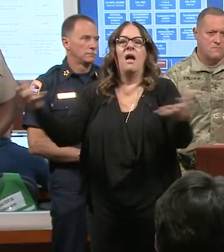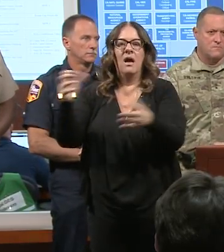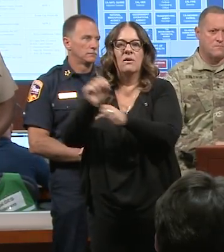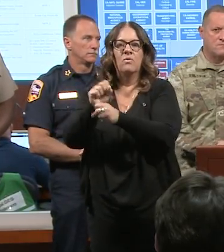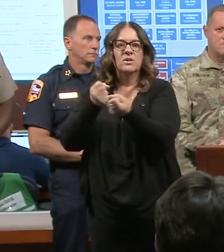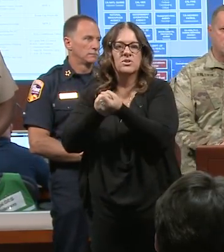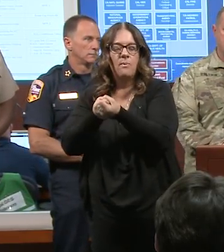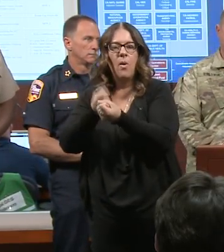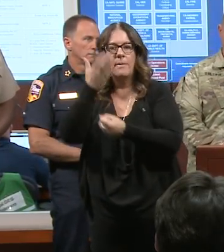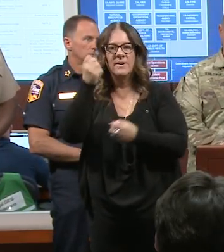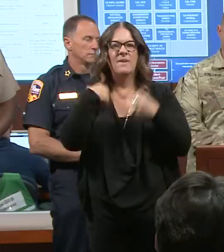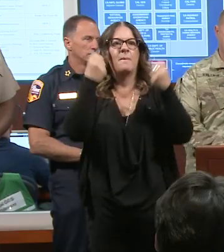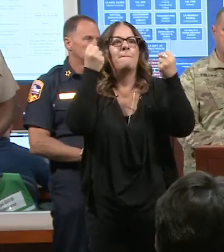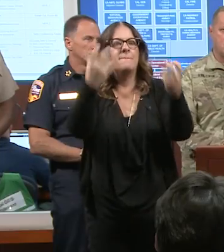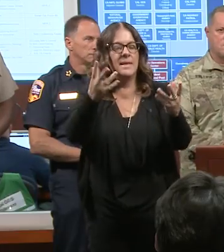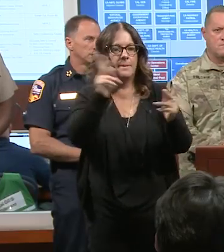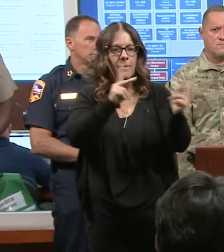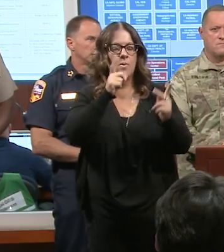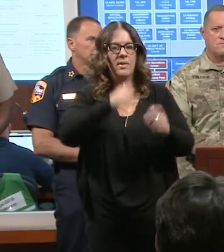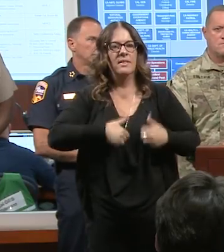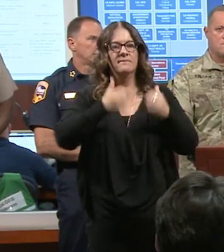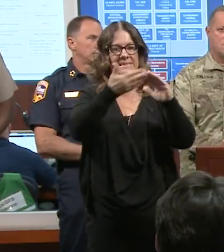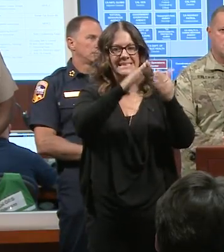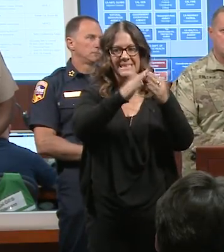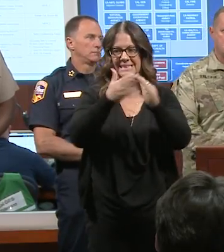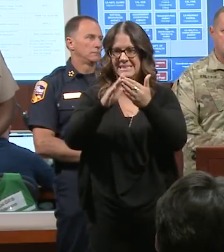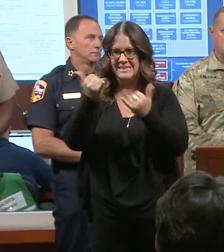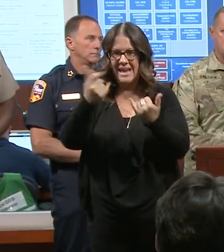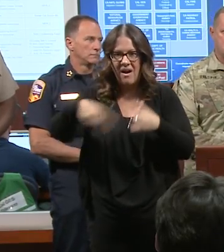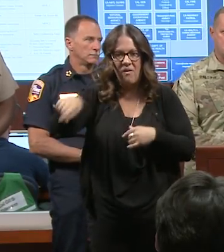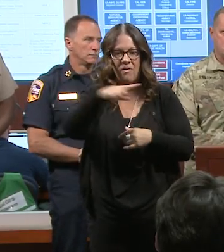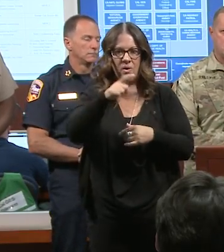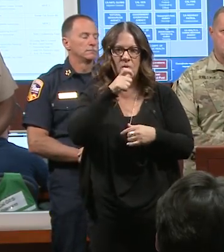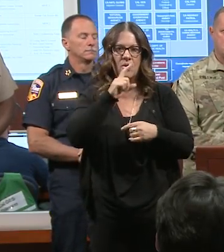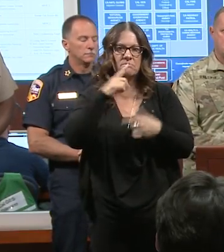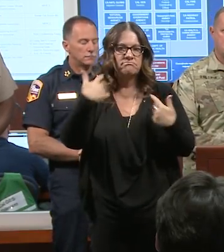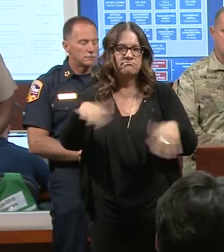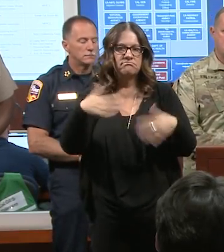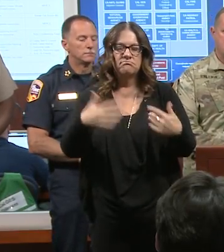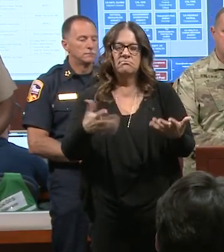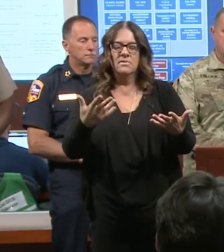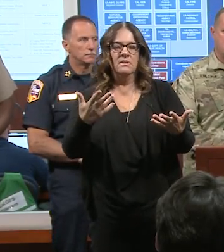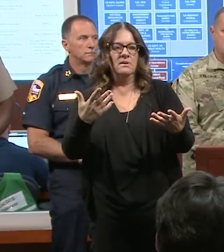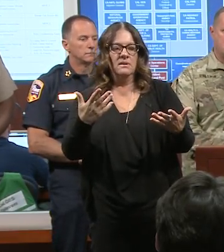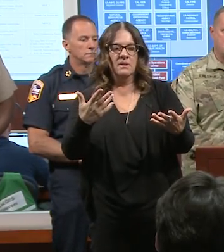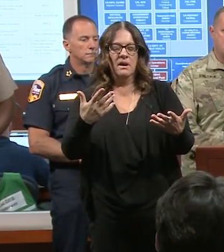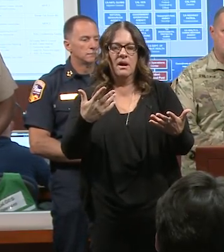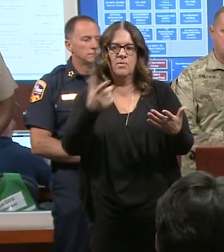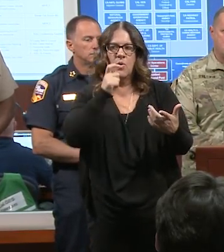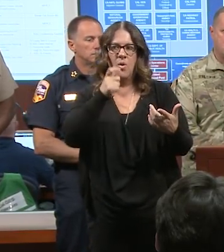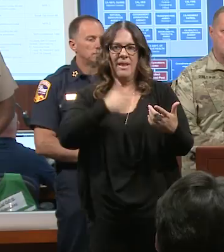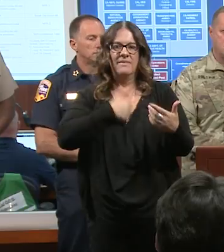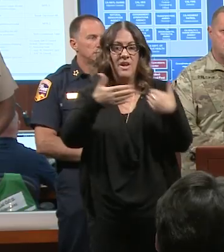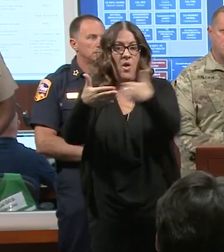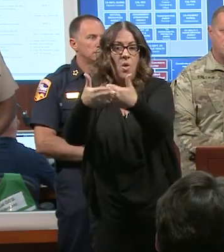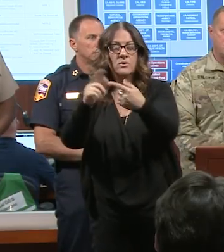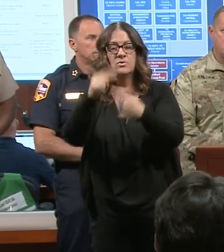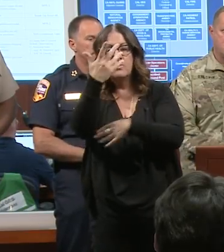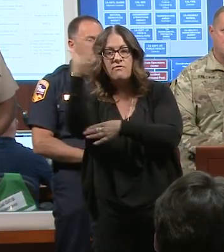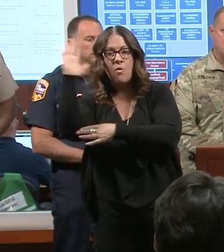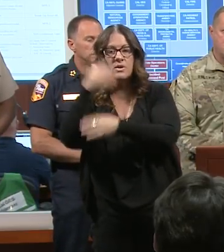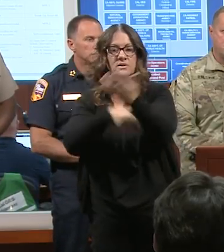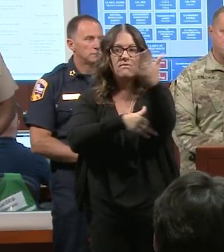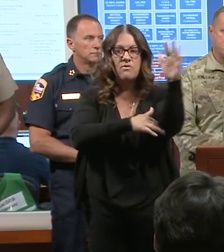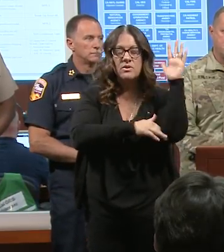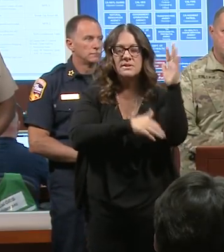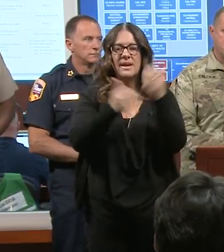cities in very developed situations that are connected to and very close to forests and brush